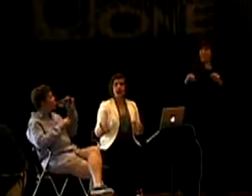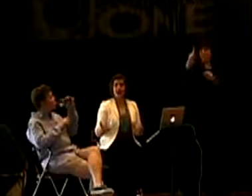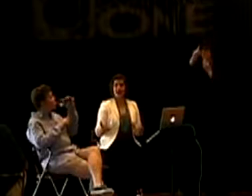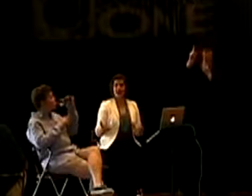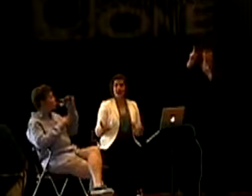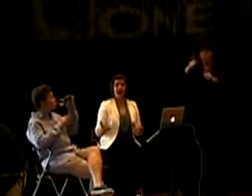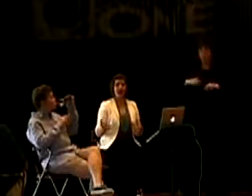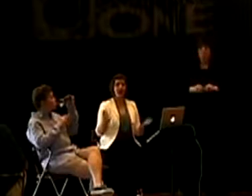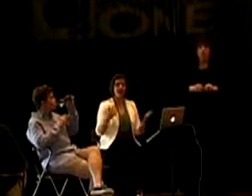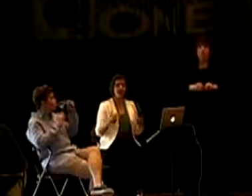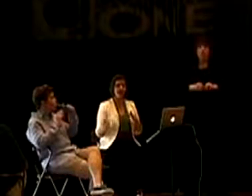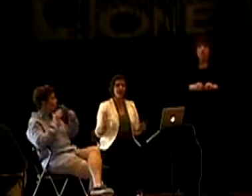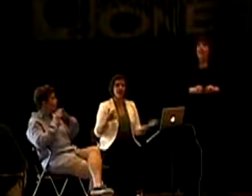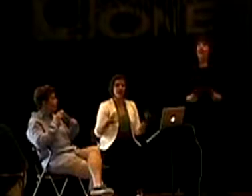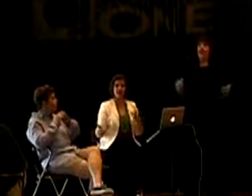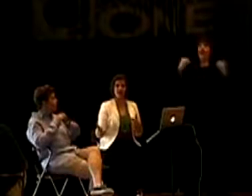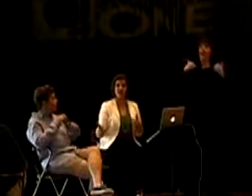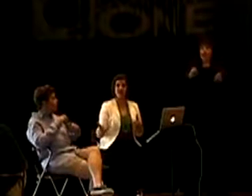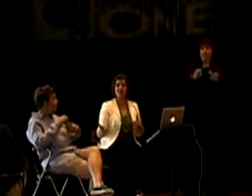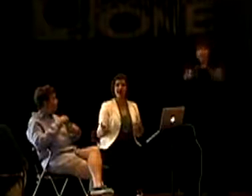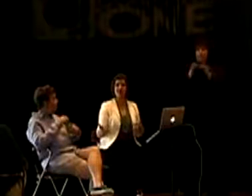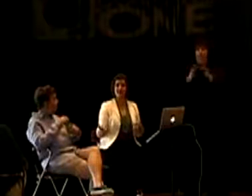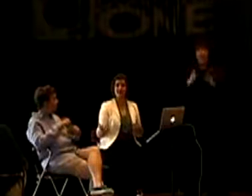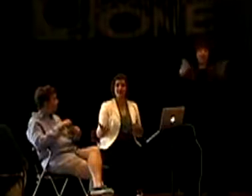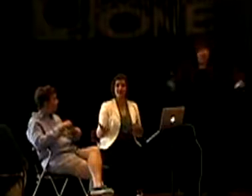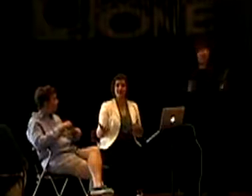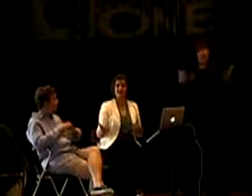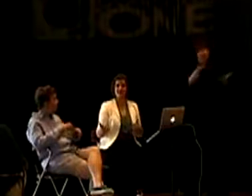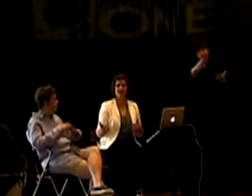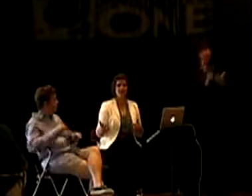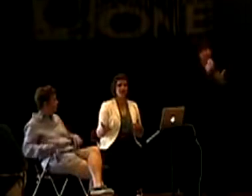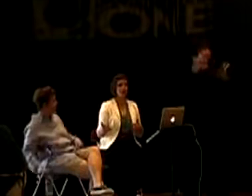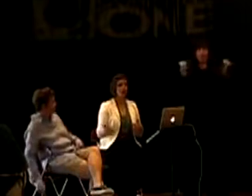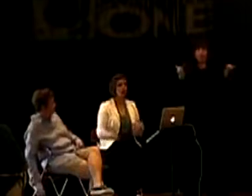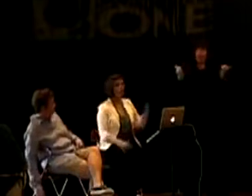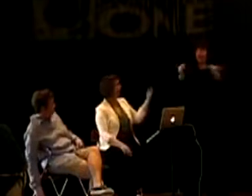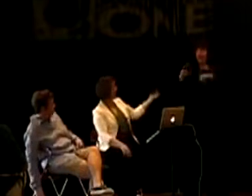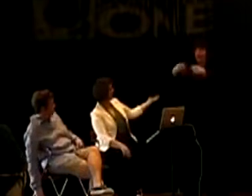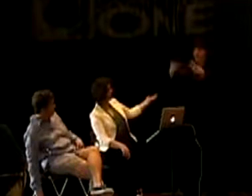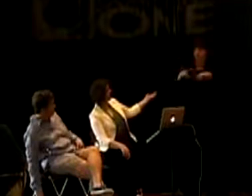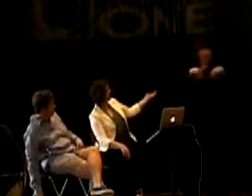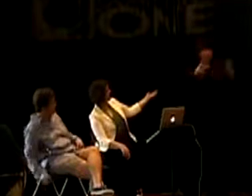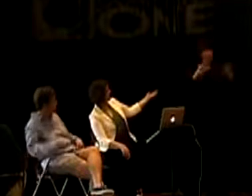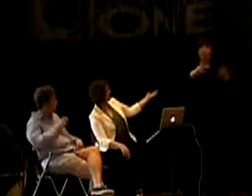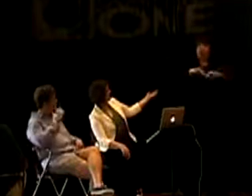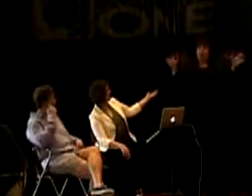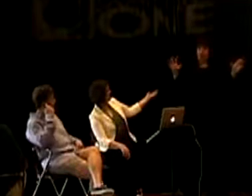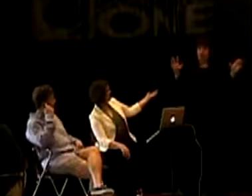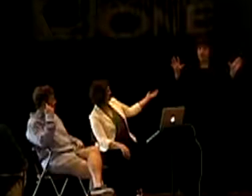To that end, we have a couple of interpreters on staff with us today. So, obviously,